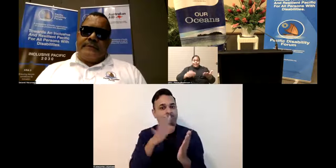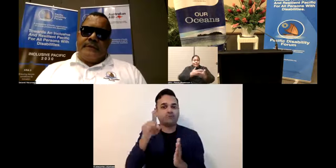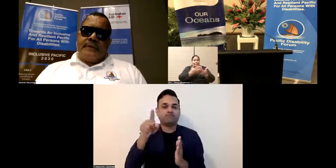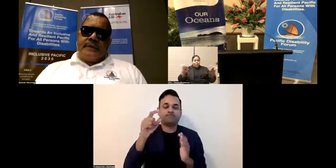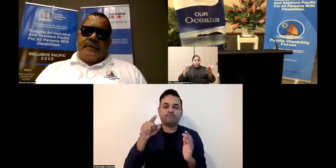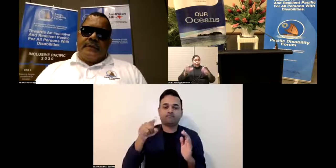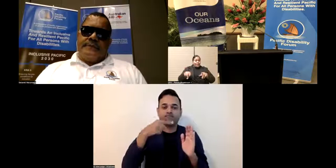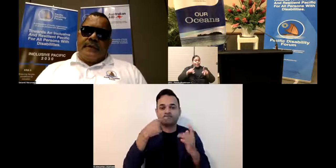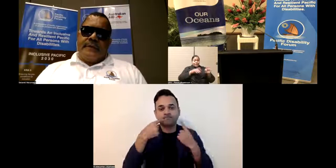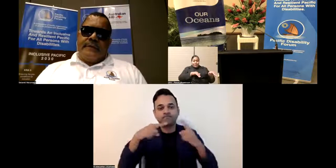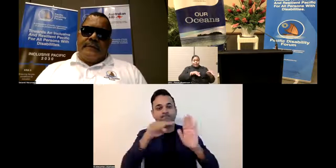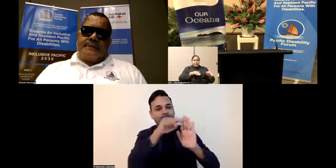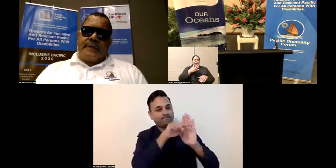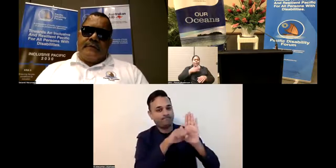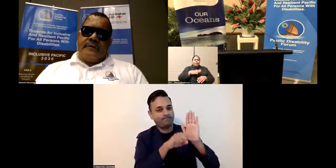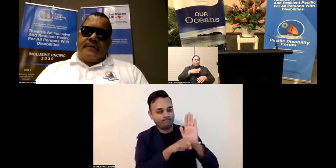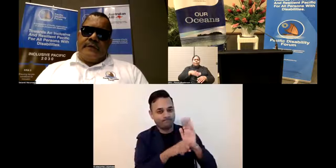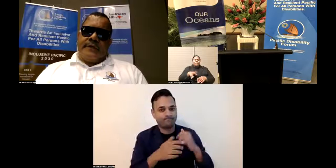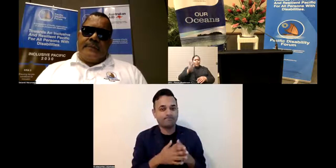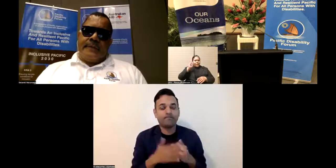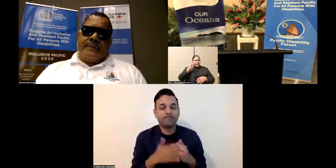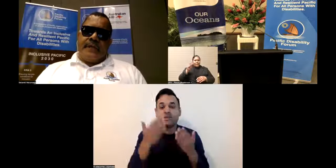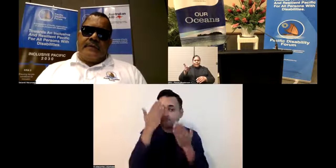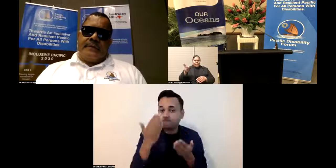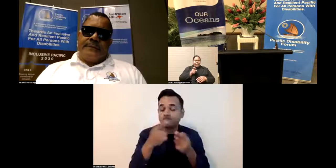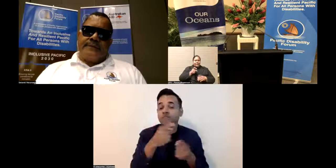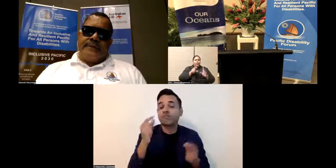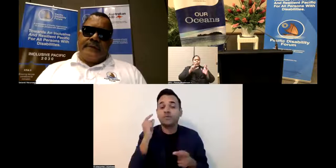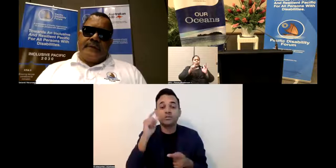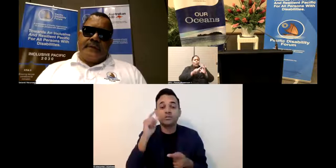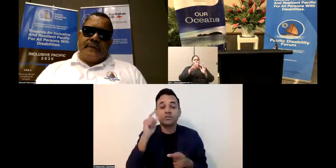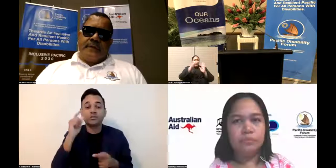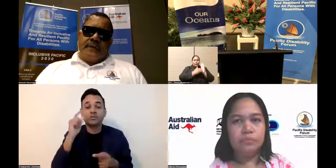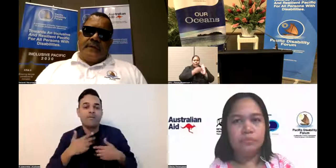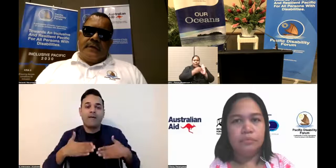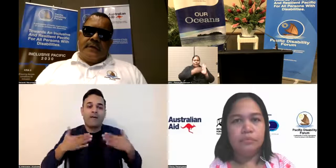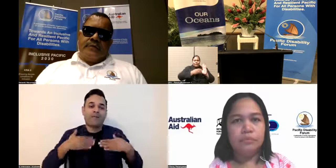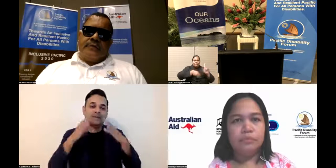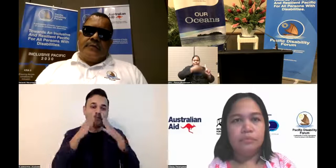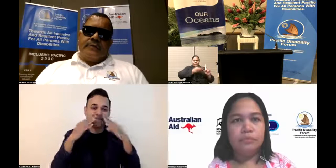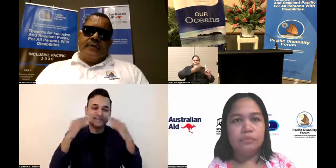Disability Forum, Ms. Vilani Ramanjasau, all the way there in Palau, the Northern Pacific,